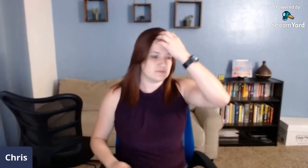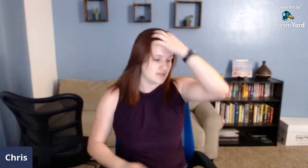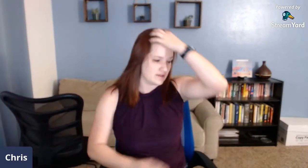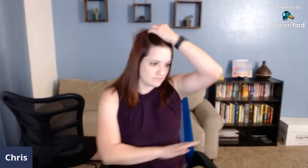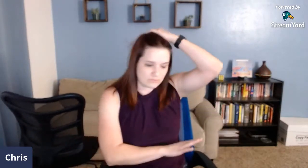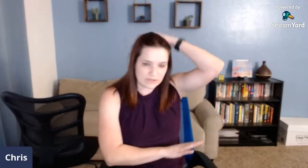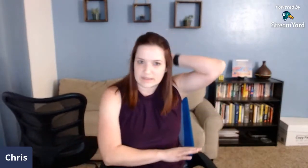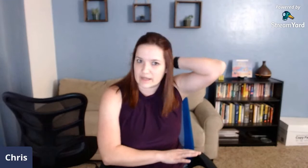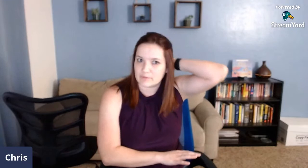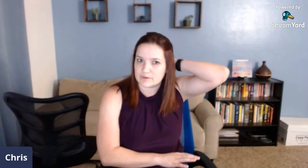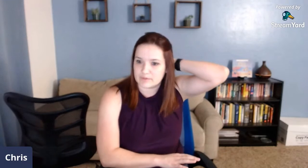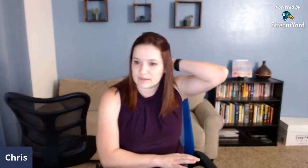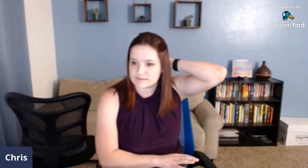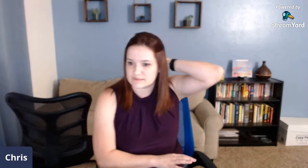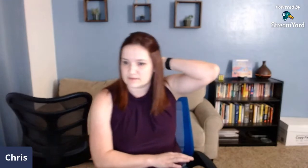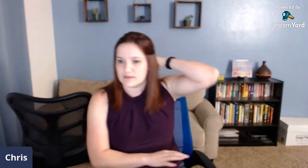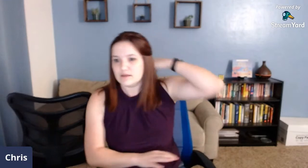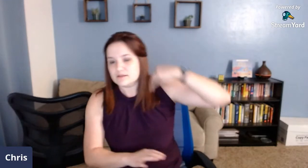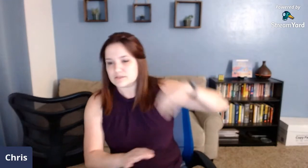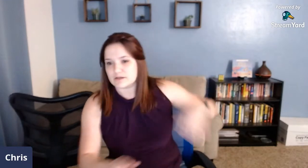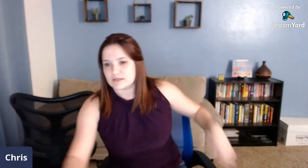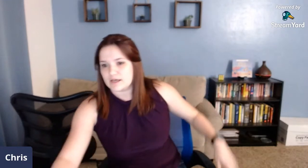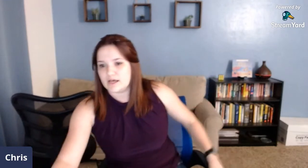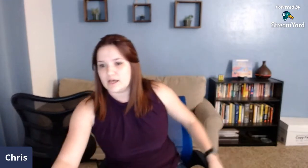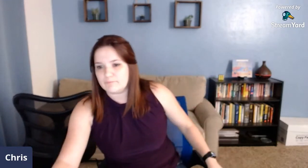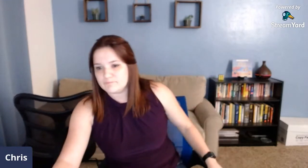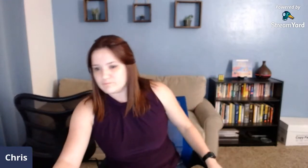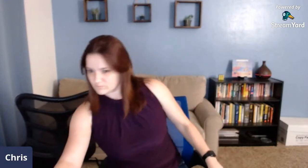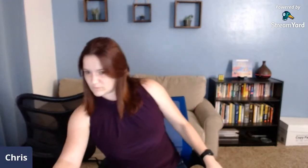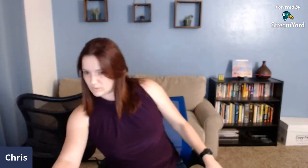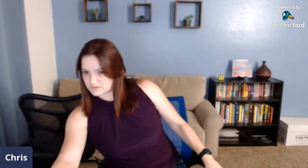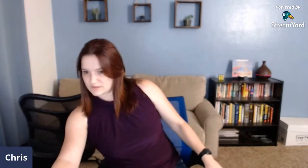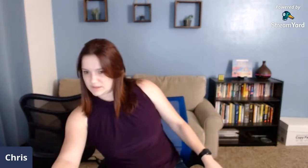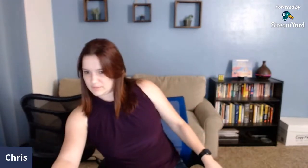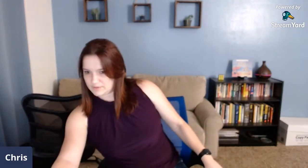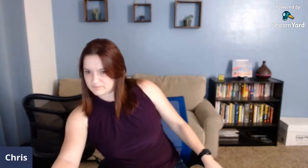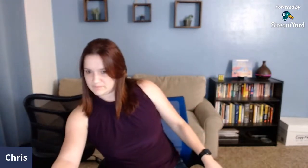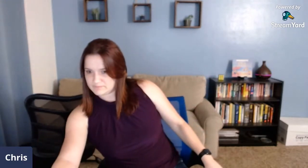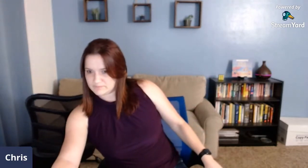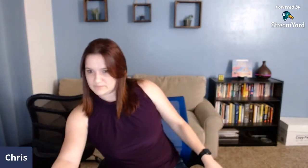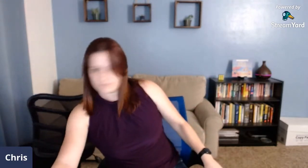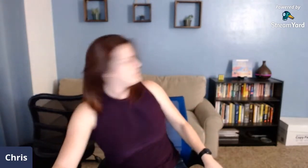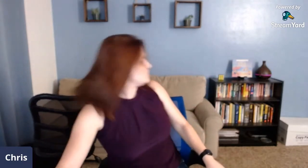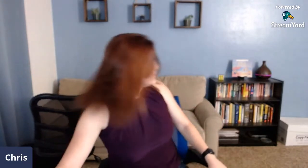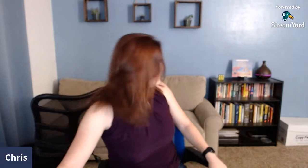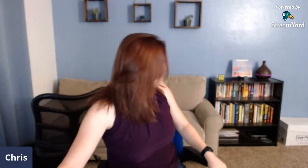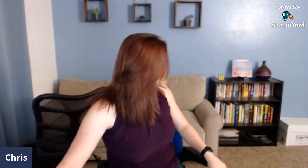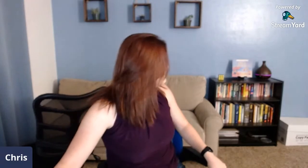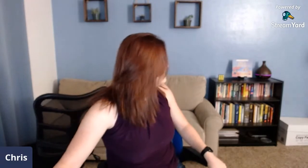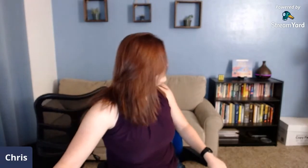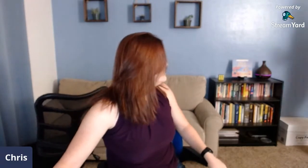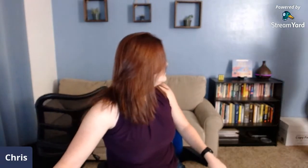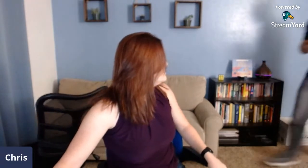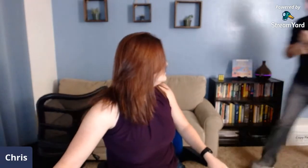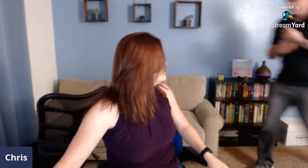coworker, so I was like reading that really quick. Sorry. What was he talking about? What were we talking